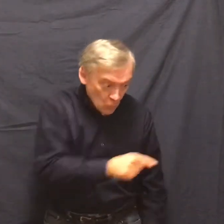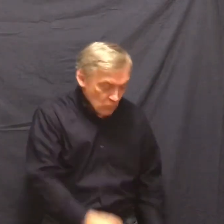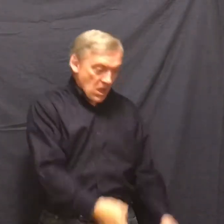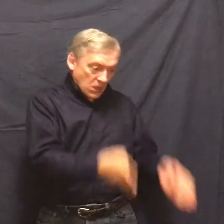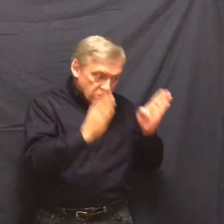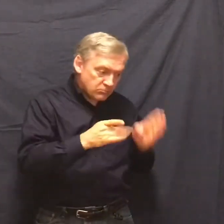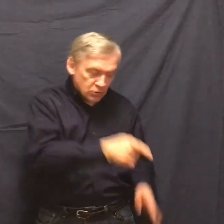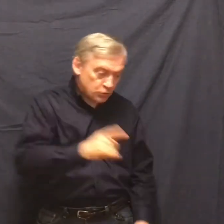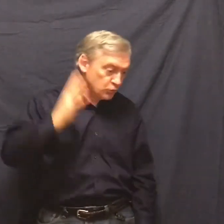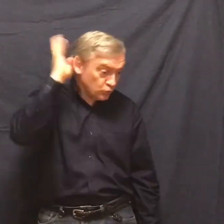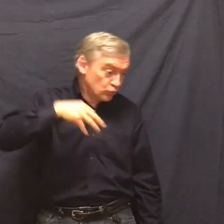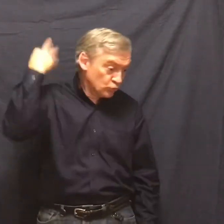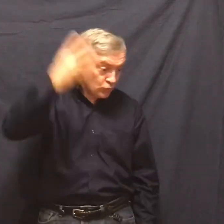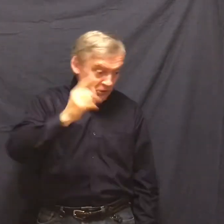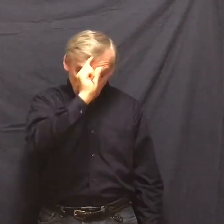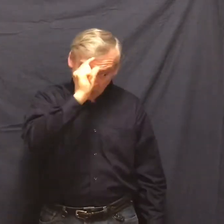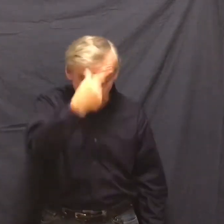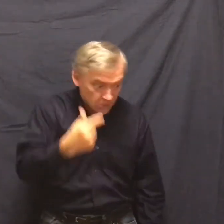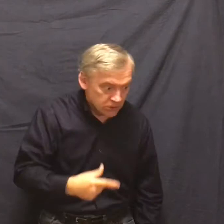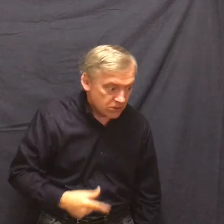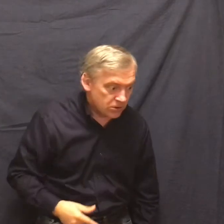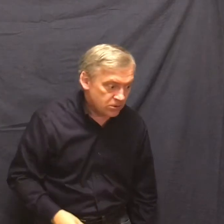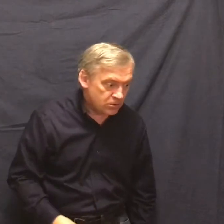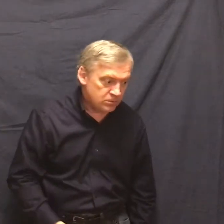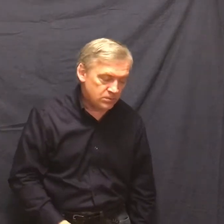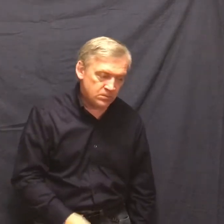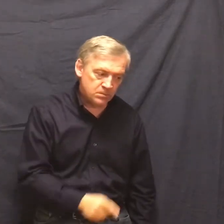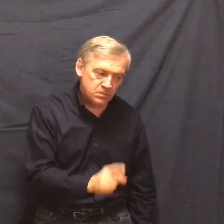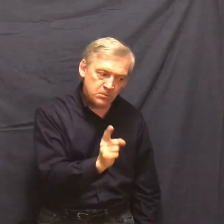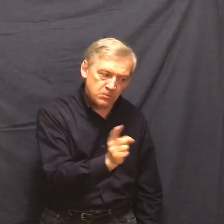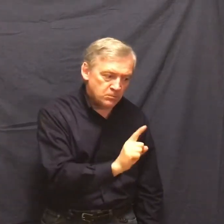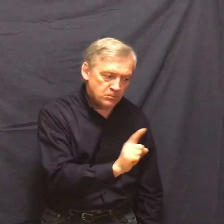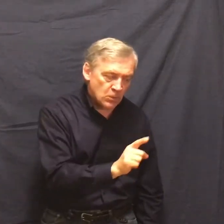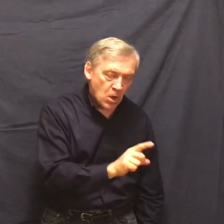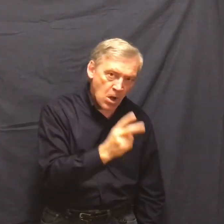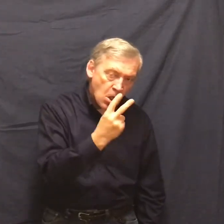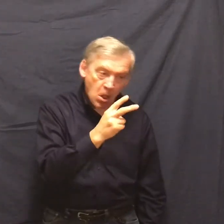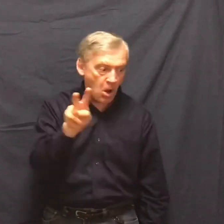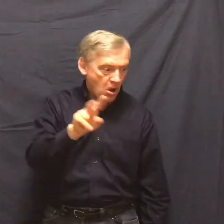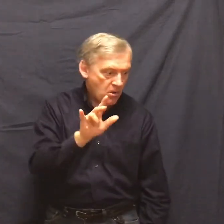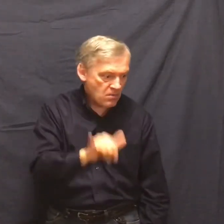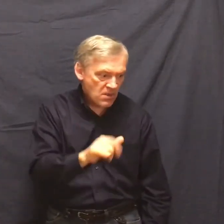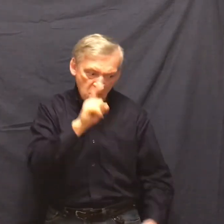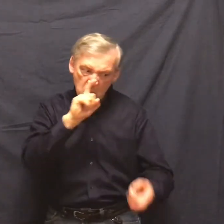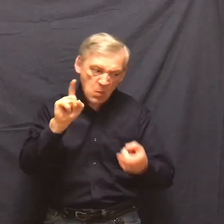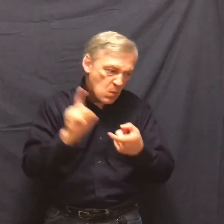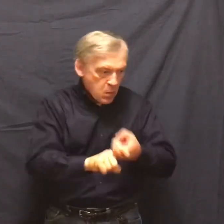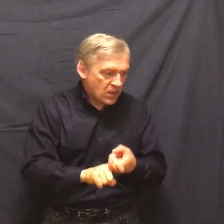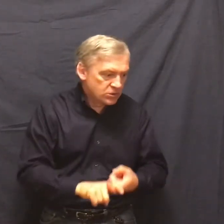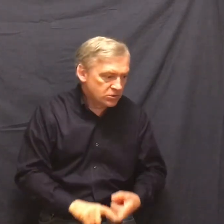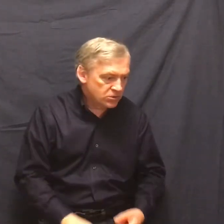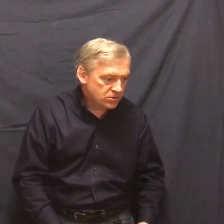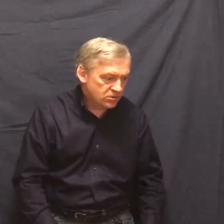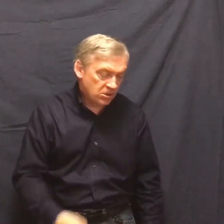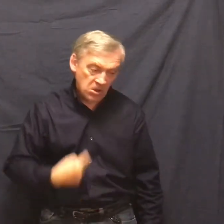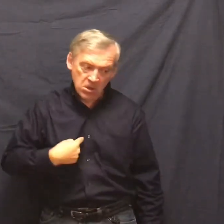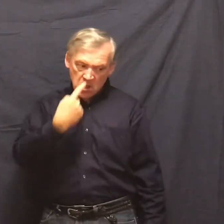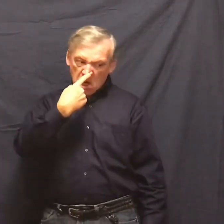"Don't you even take a look at that witch. I don't care what she says and what she